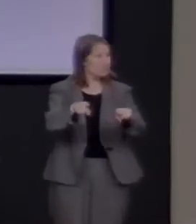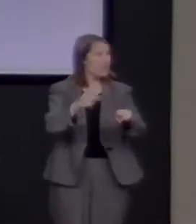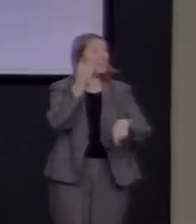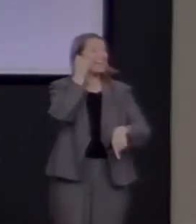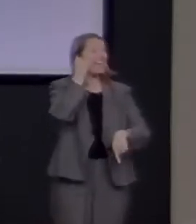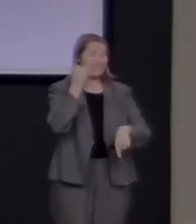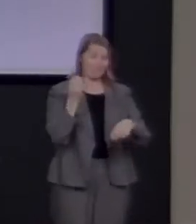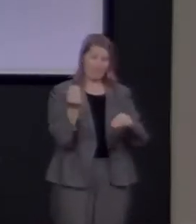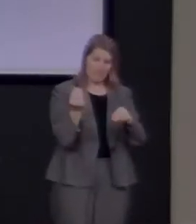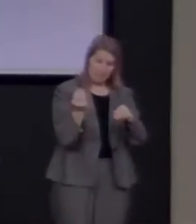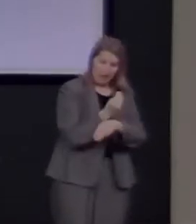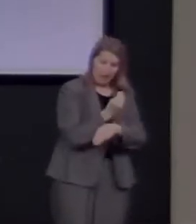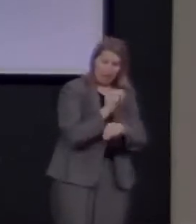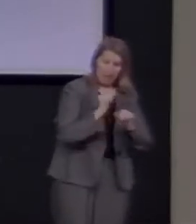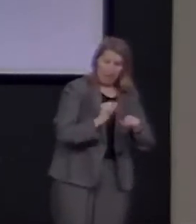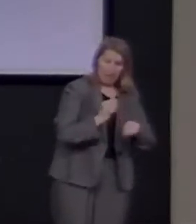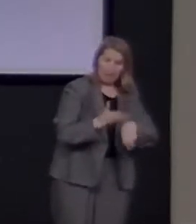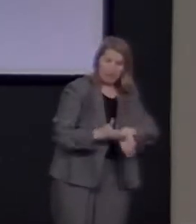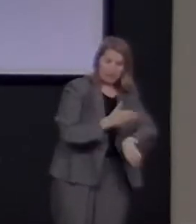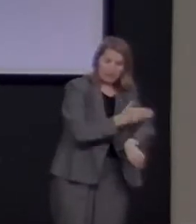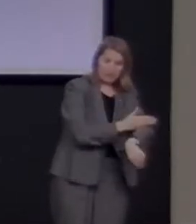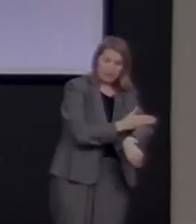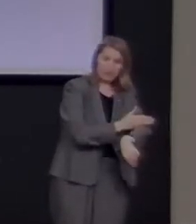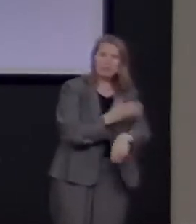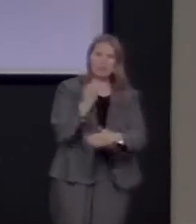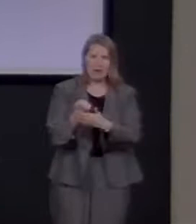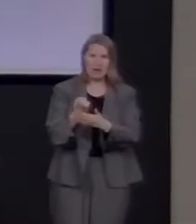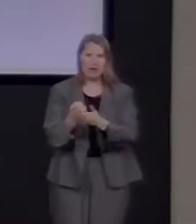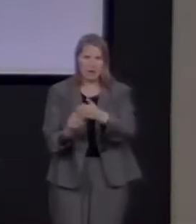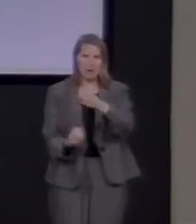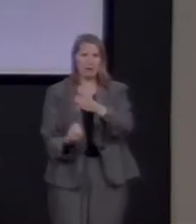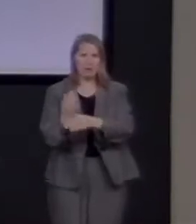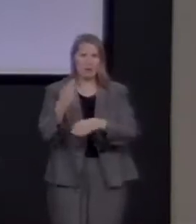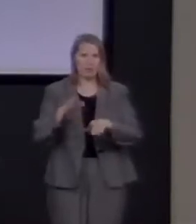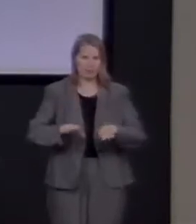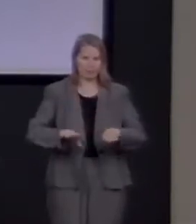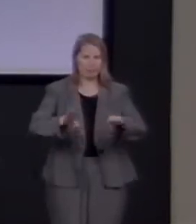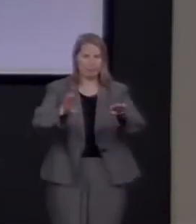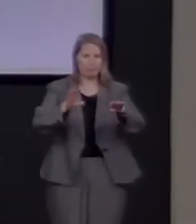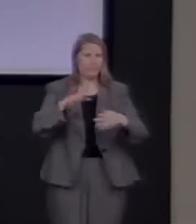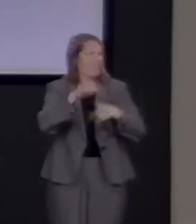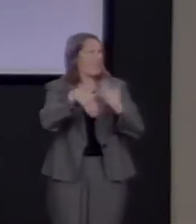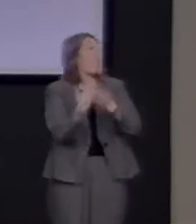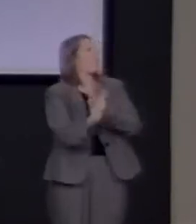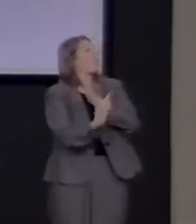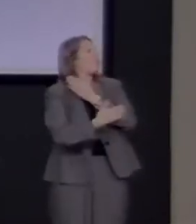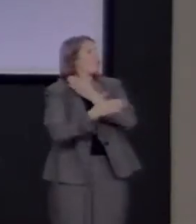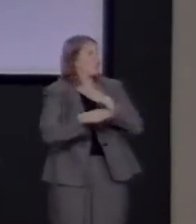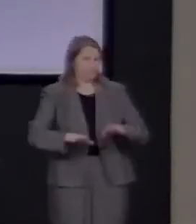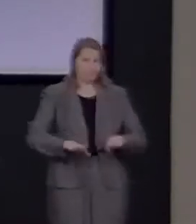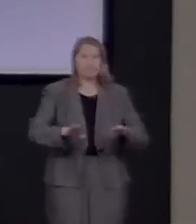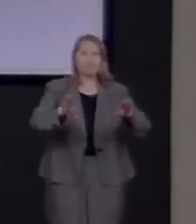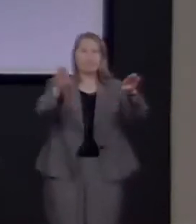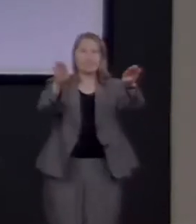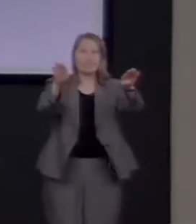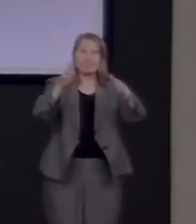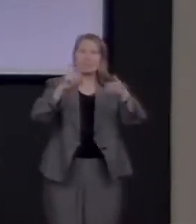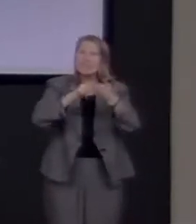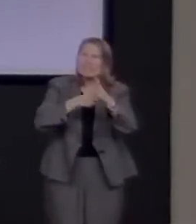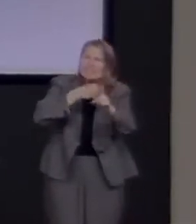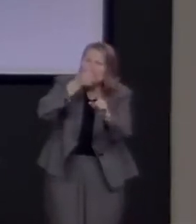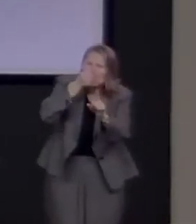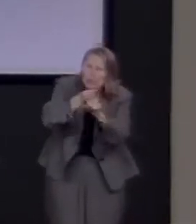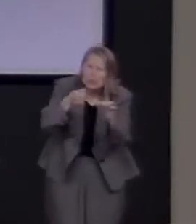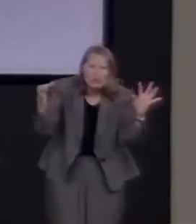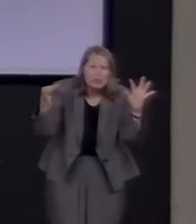in mathematical competence are related to economic growth within nations. So there's a direct economic repercussion here